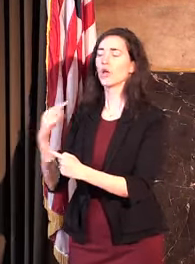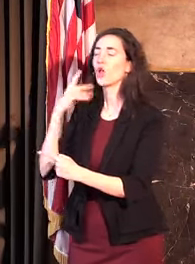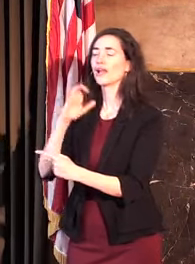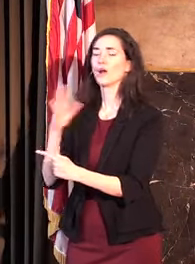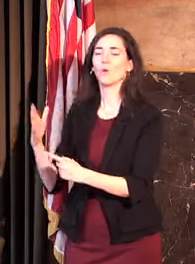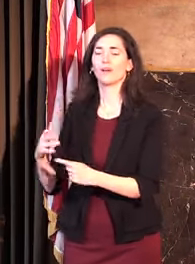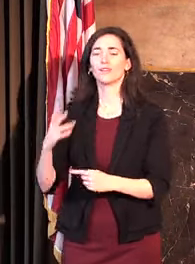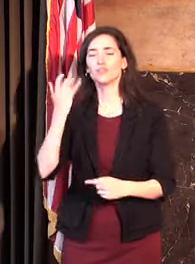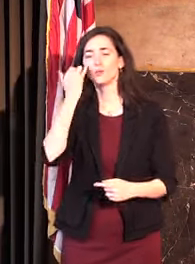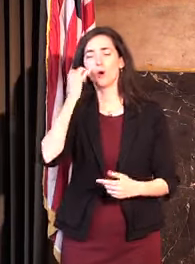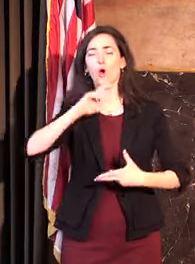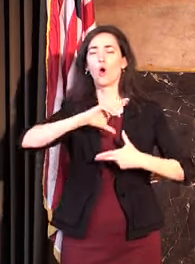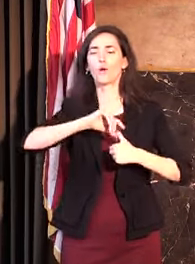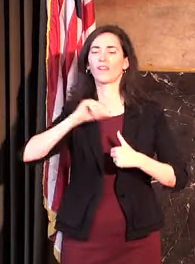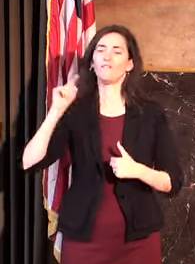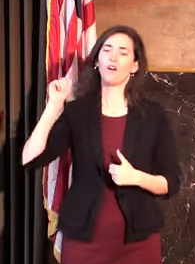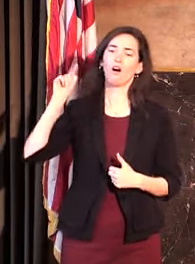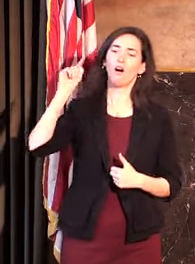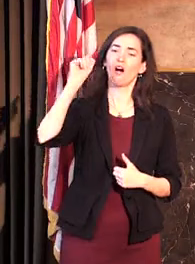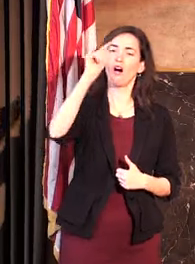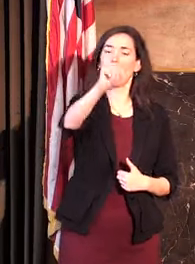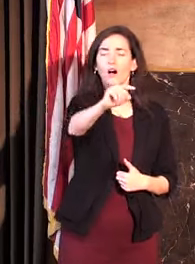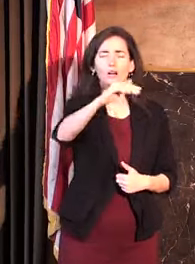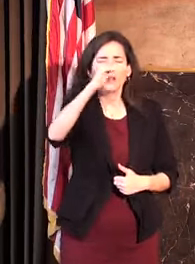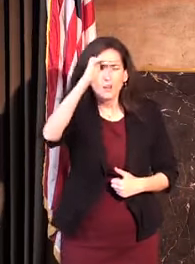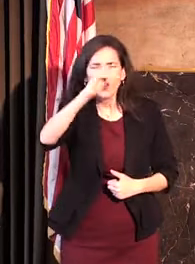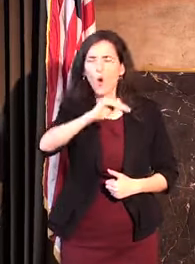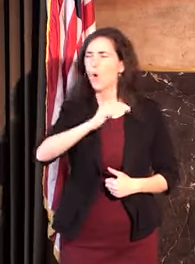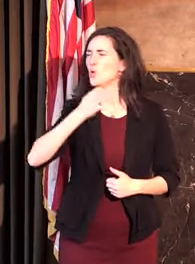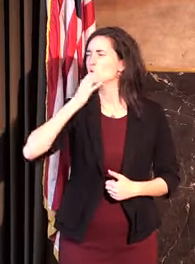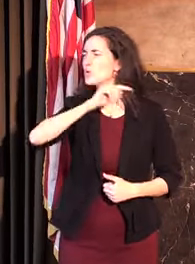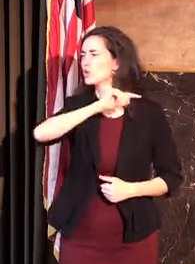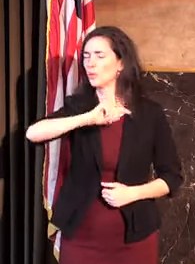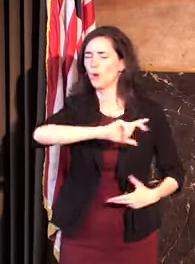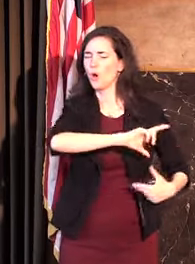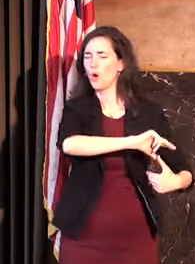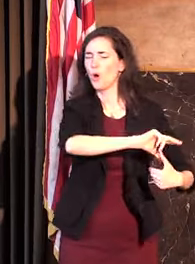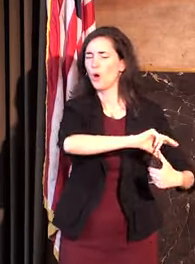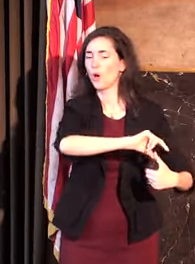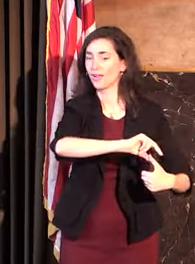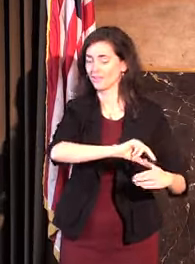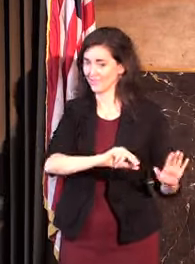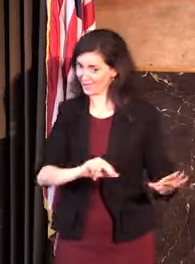Gulf. And I can tell you now that we're 3 days out from hurricane season, I'm allowed to make that analogy.